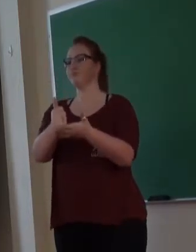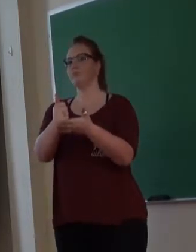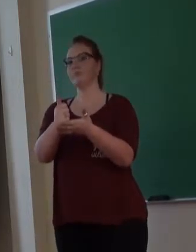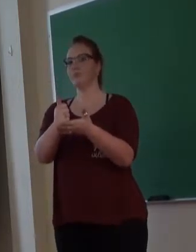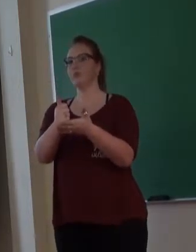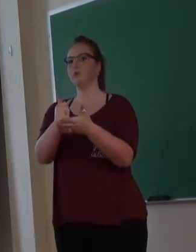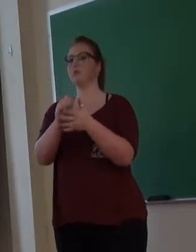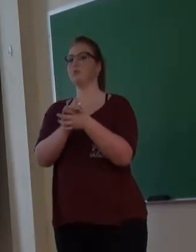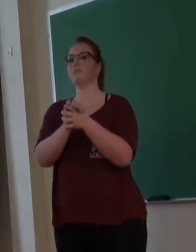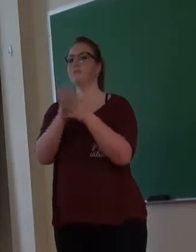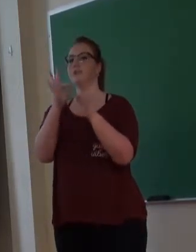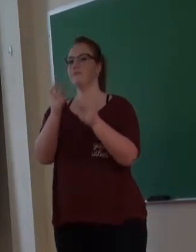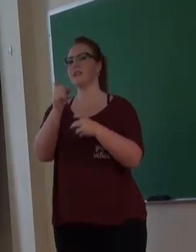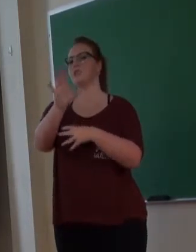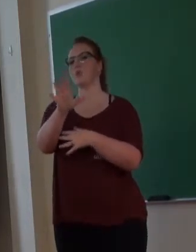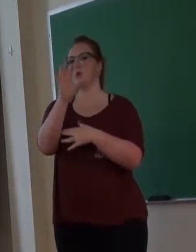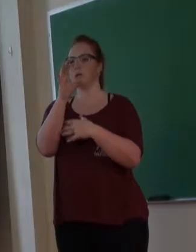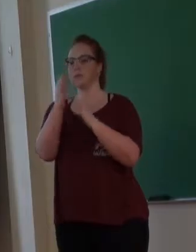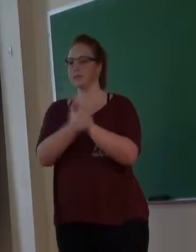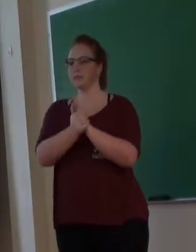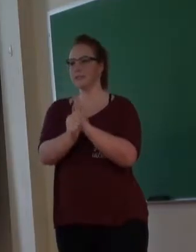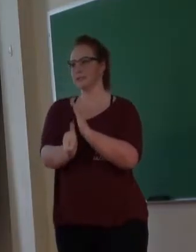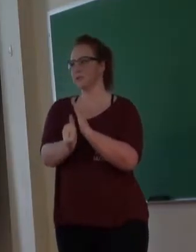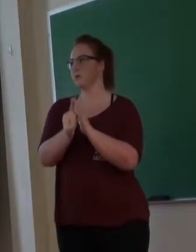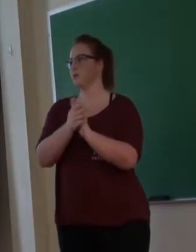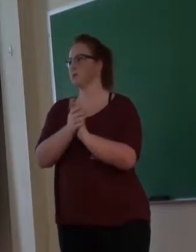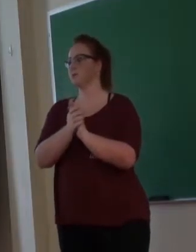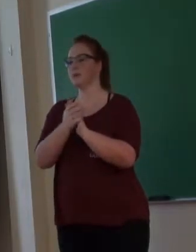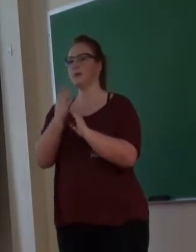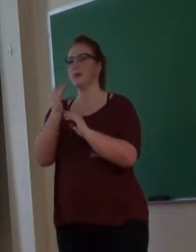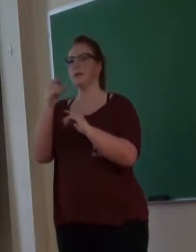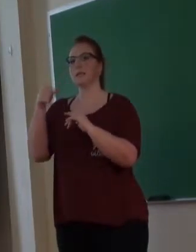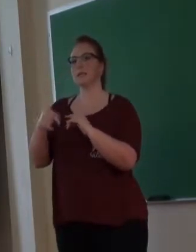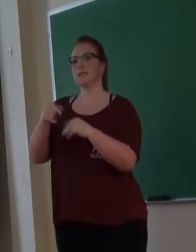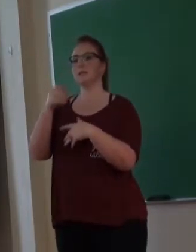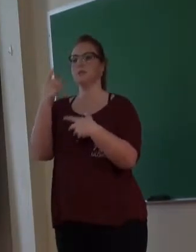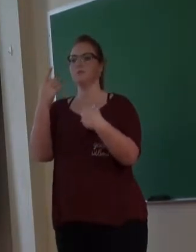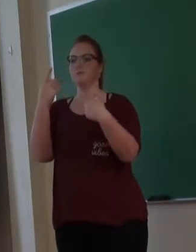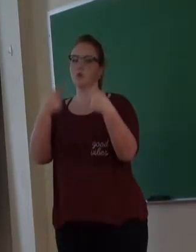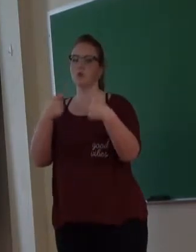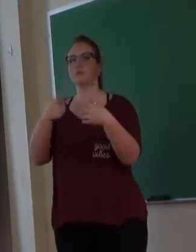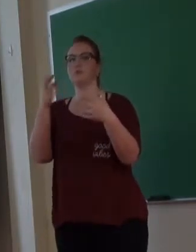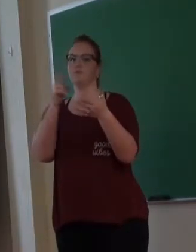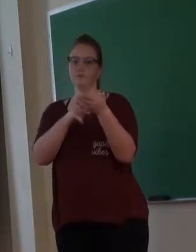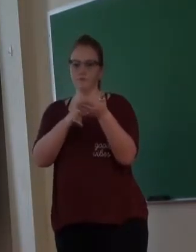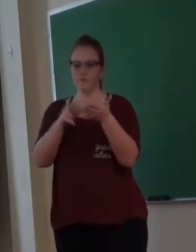polish those skills, because they are argumentative research and writing skills that will impact